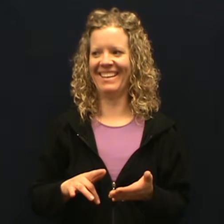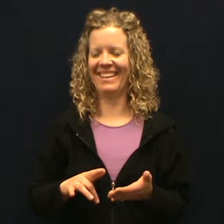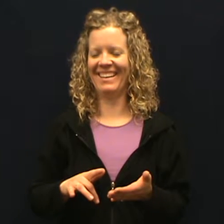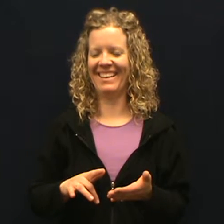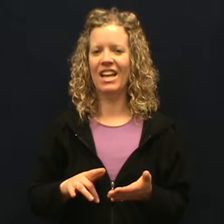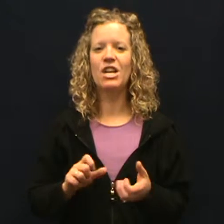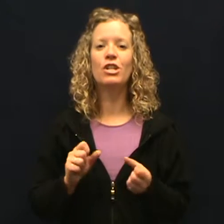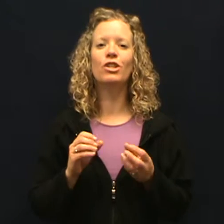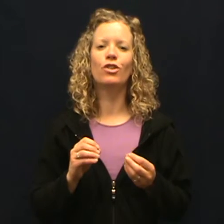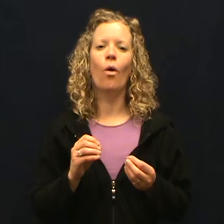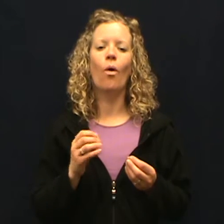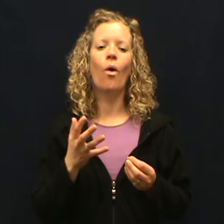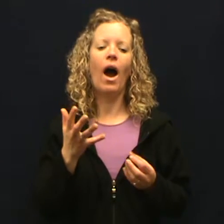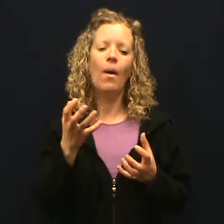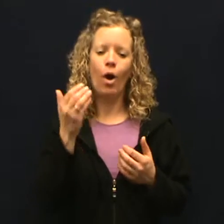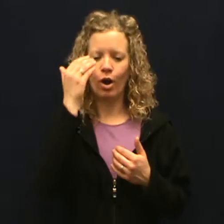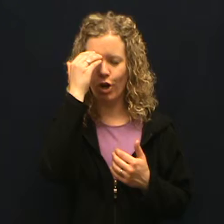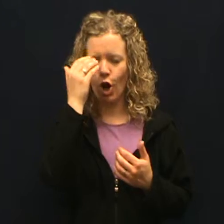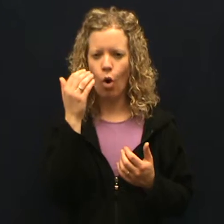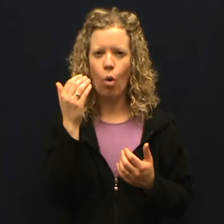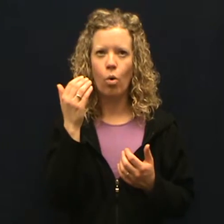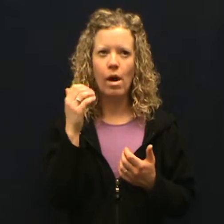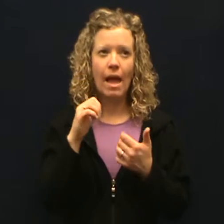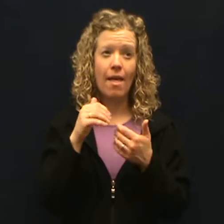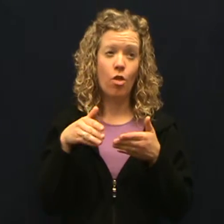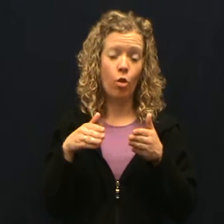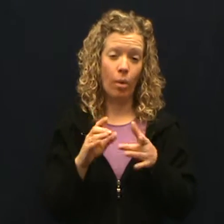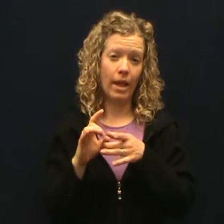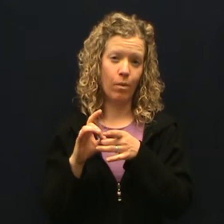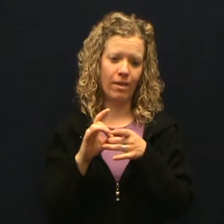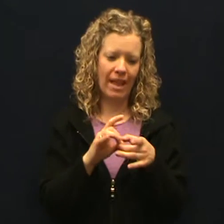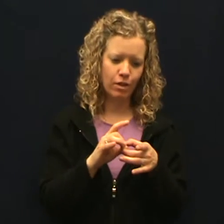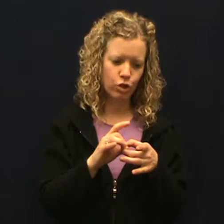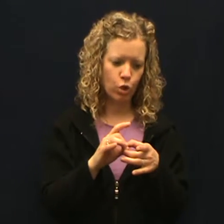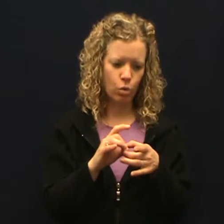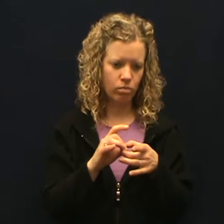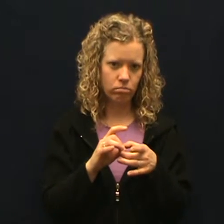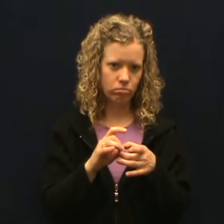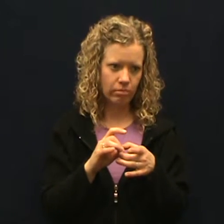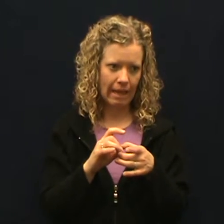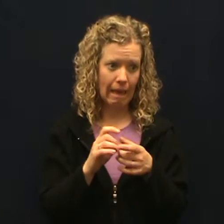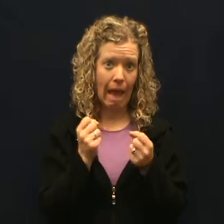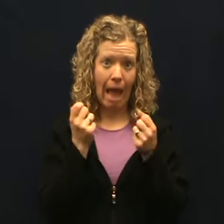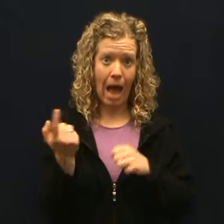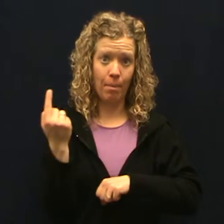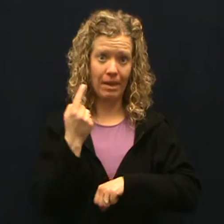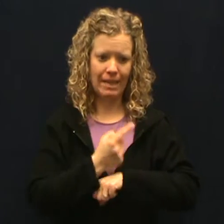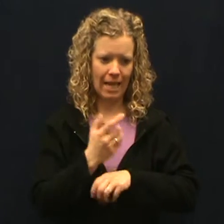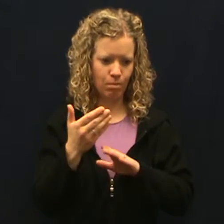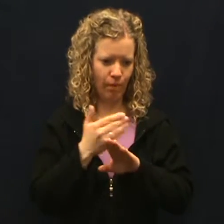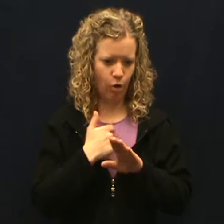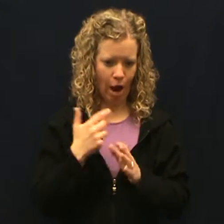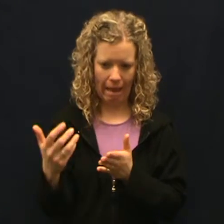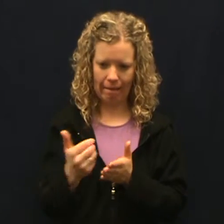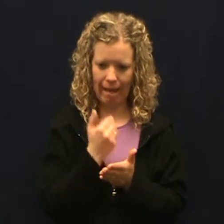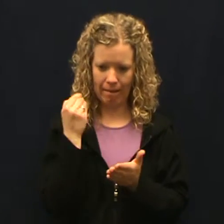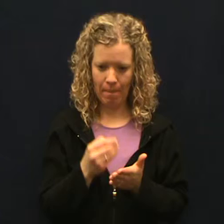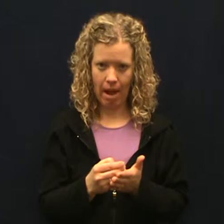that relate to how long it actually takes us to collect those receivables? And so all I'm going to do is take the number of days in a